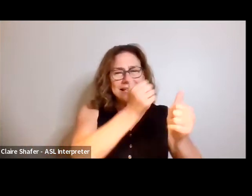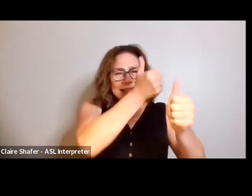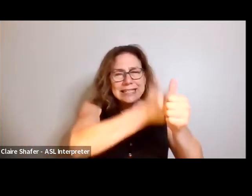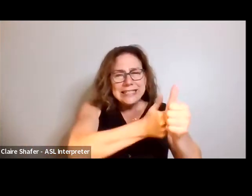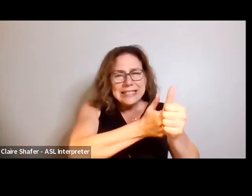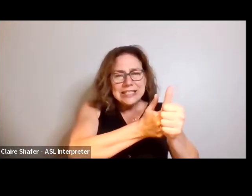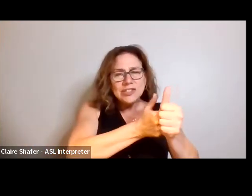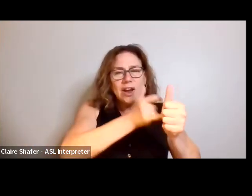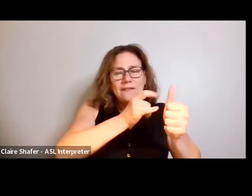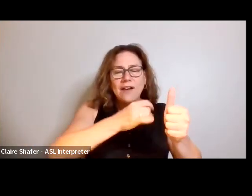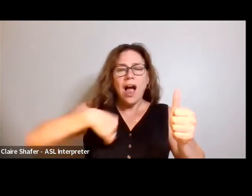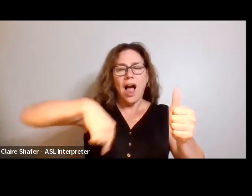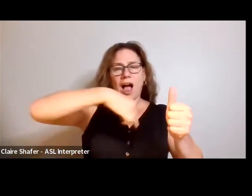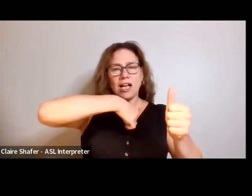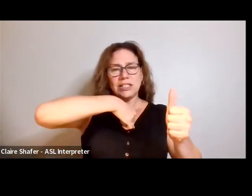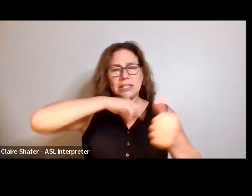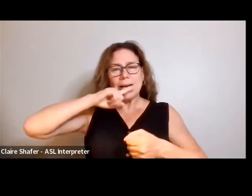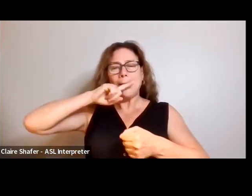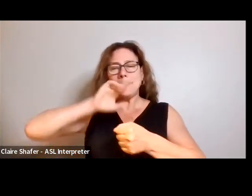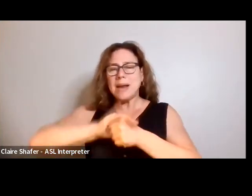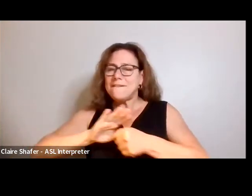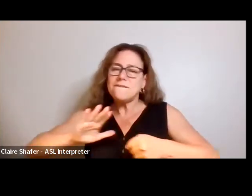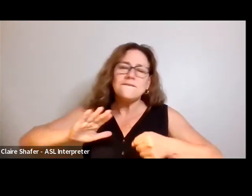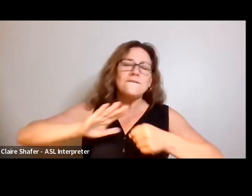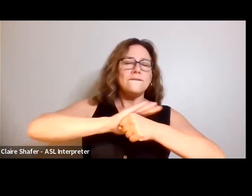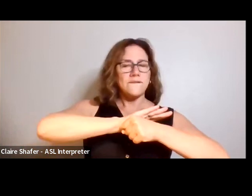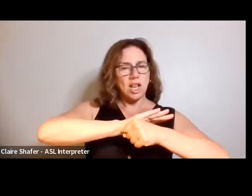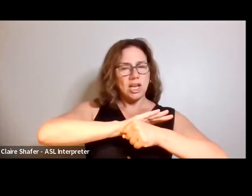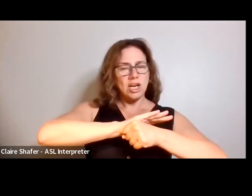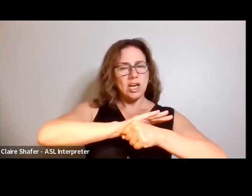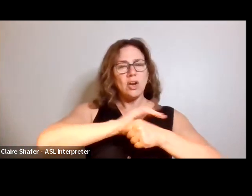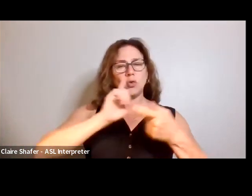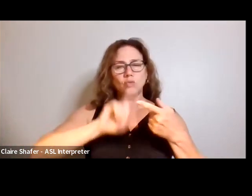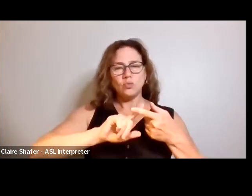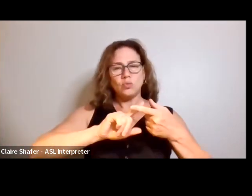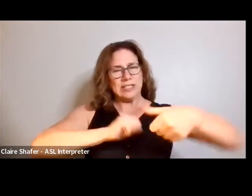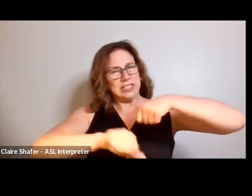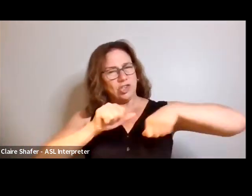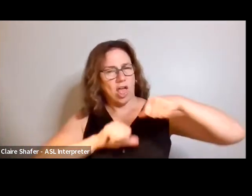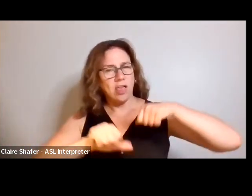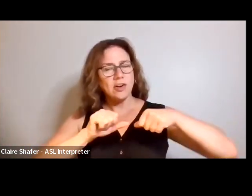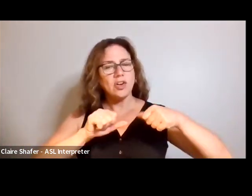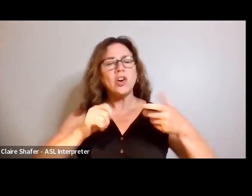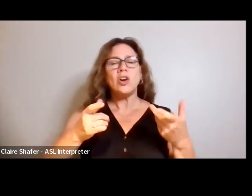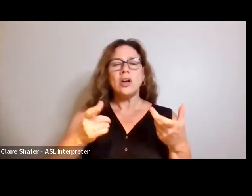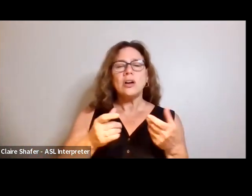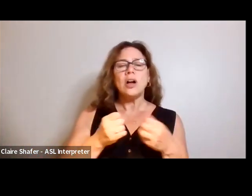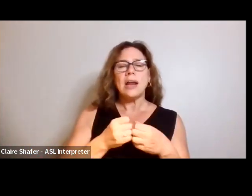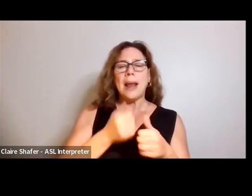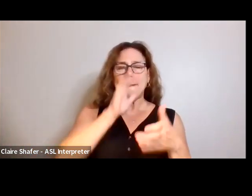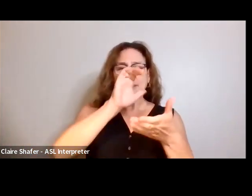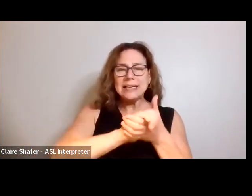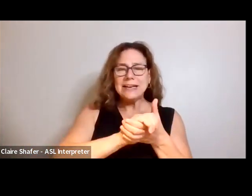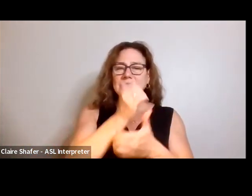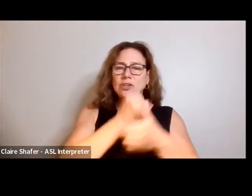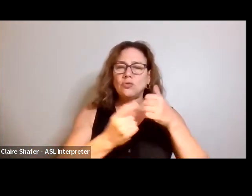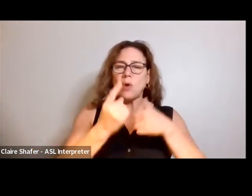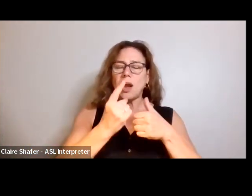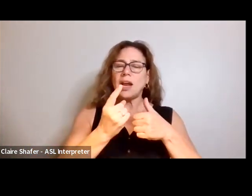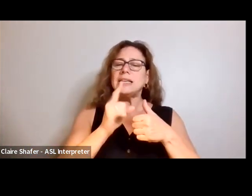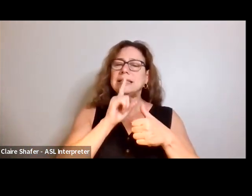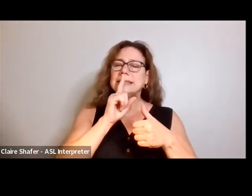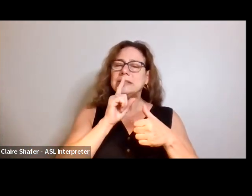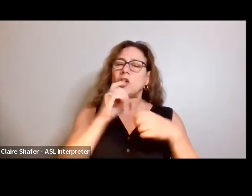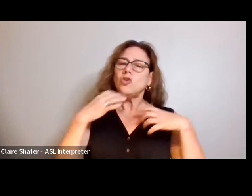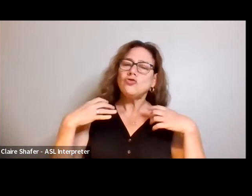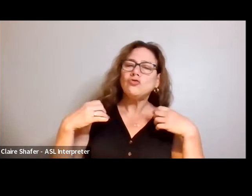committed wholeheartedly to our students and to our colleagues, to one another, and that we believe that each one of us is a stronger educator and a